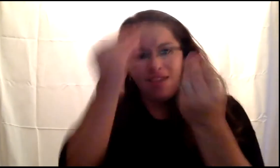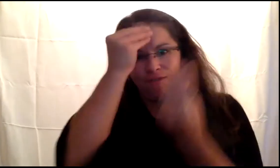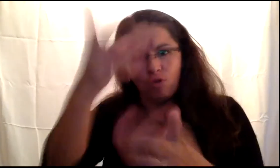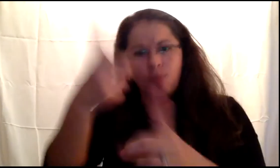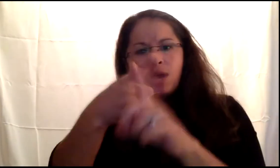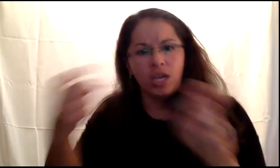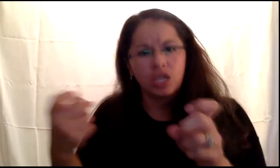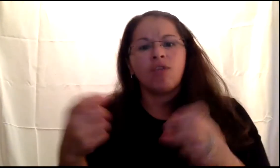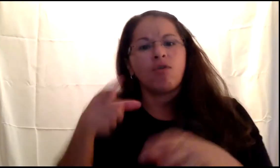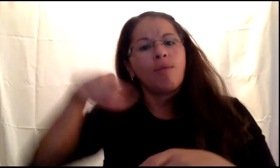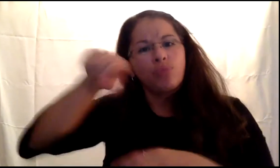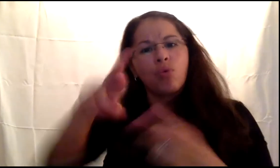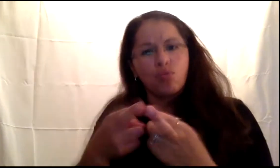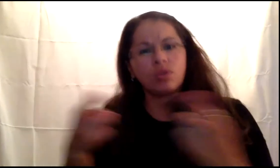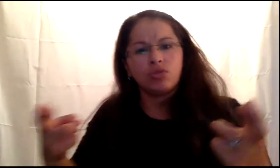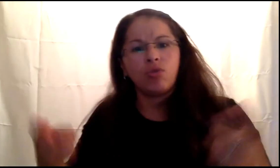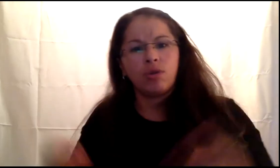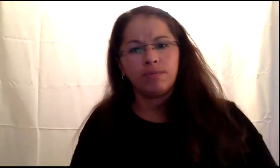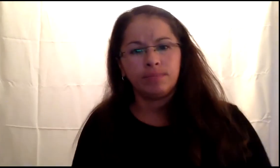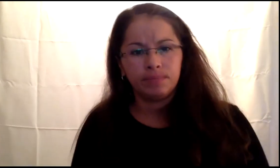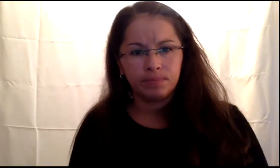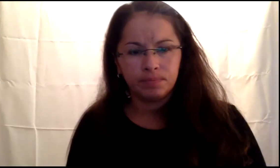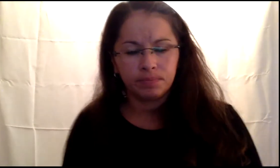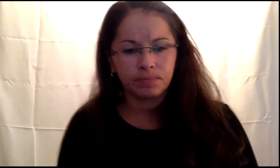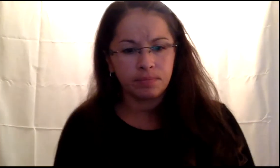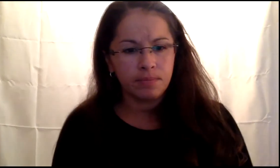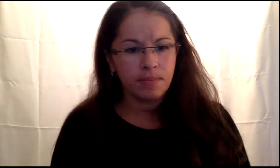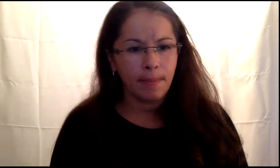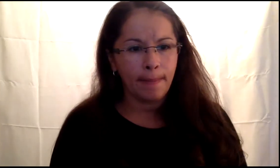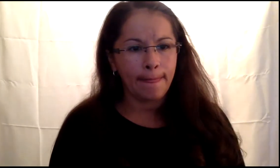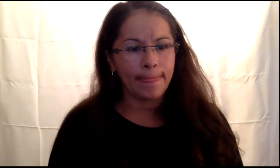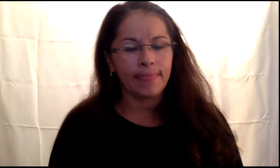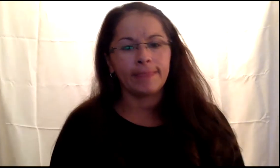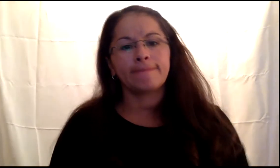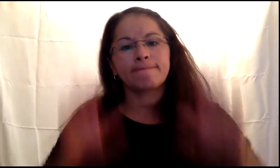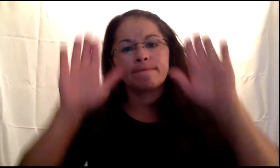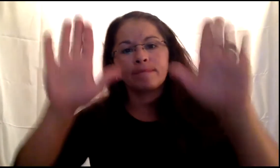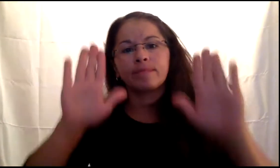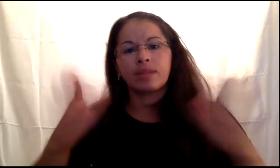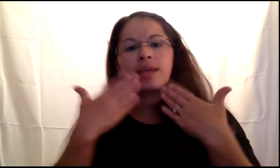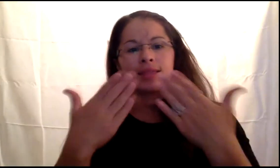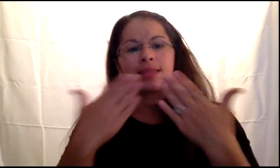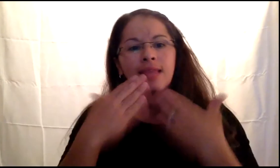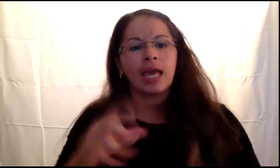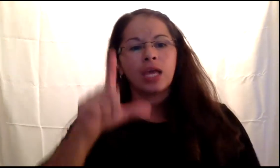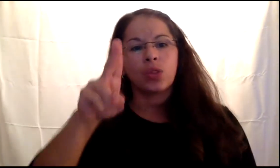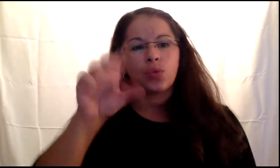Wonderful. Thank you, Luis. And thank you Jody, Alice, Anne, and all